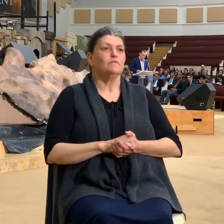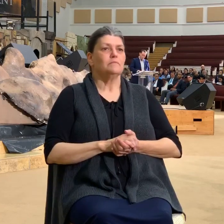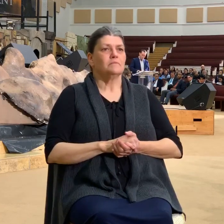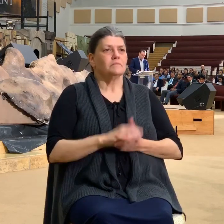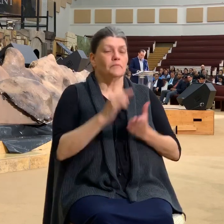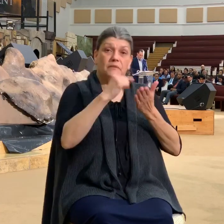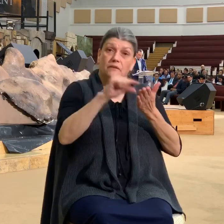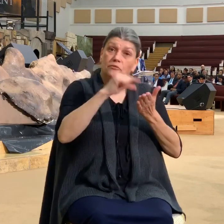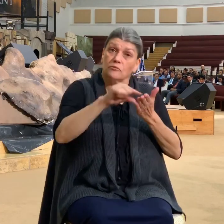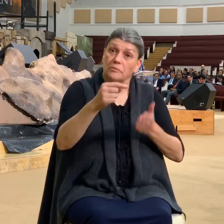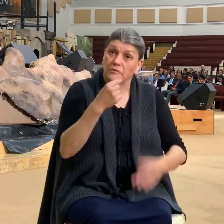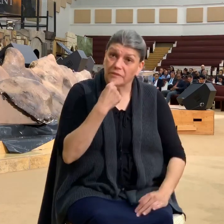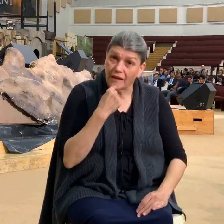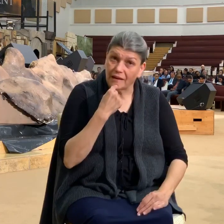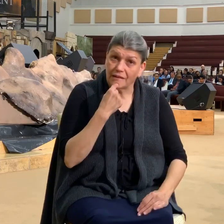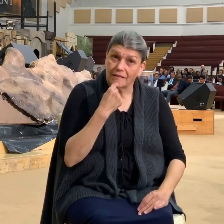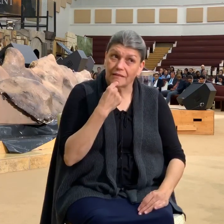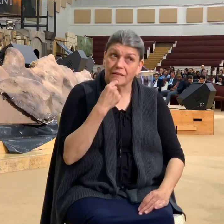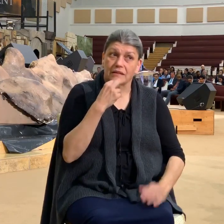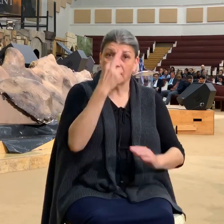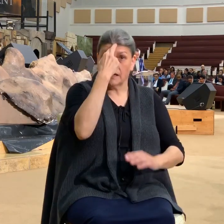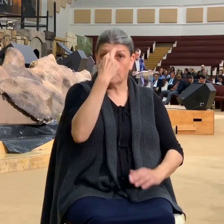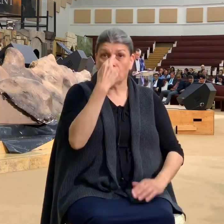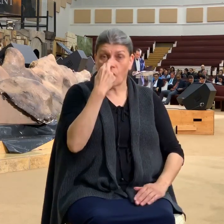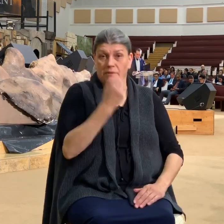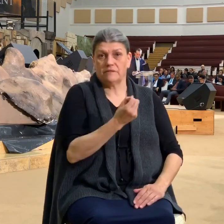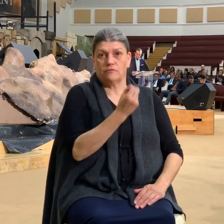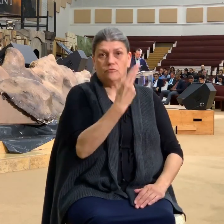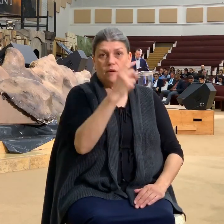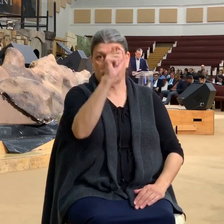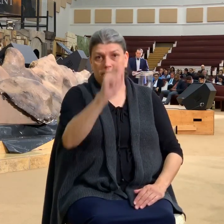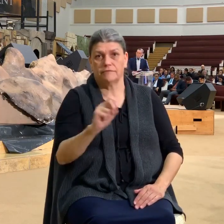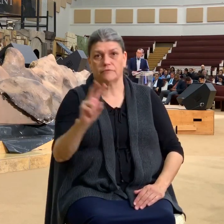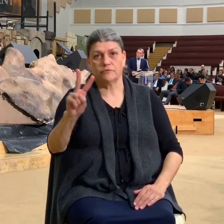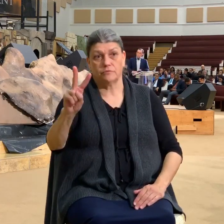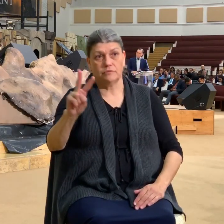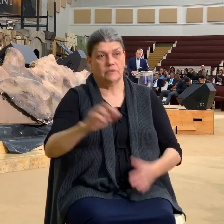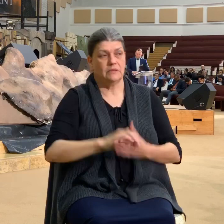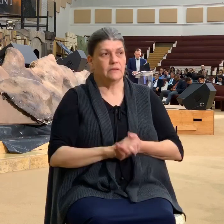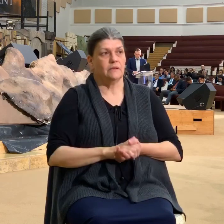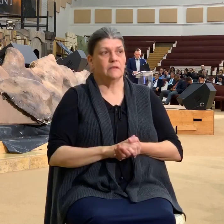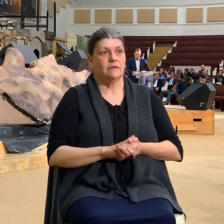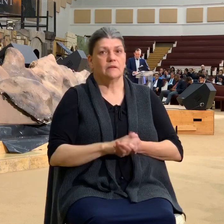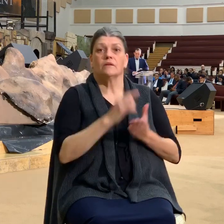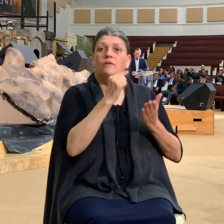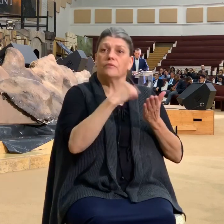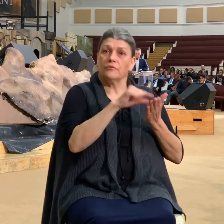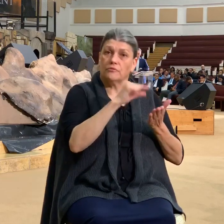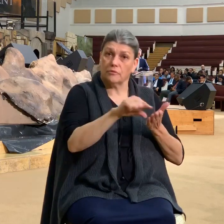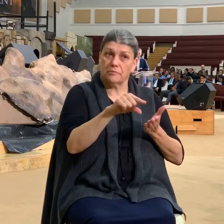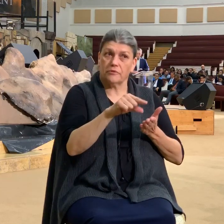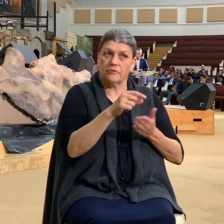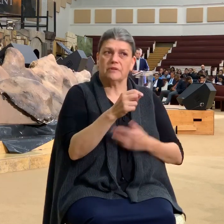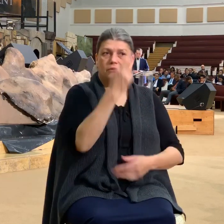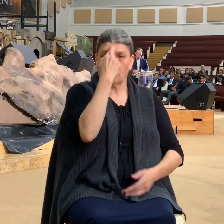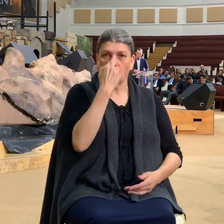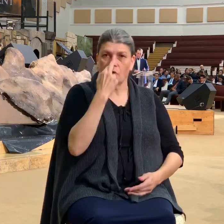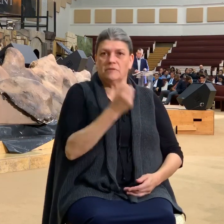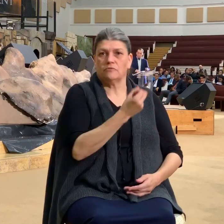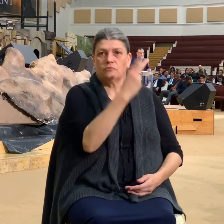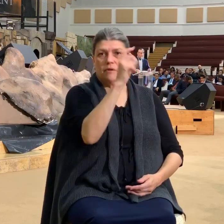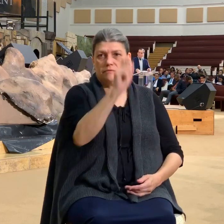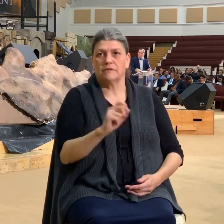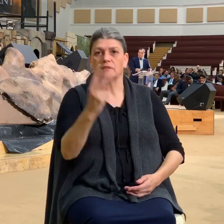The scripture says, Romans 12:2, we don't often use the scripture for this purpose. purpose, but it is in